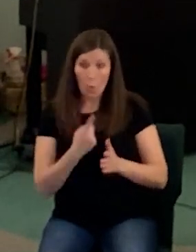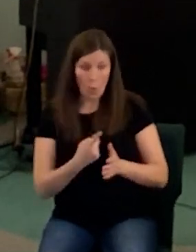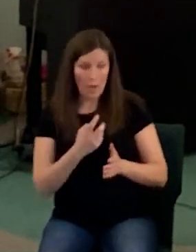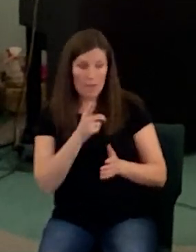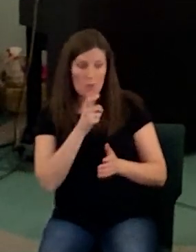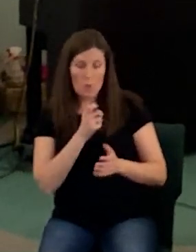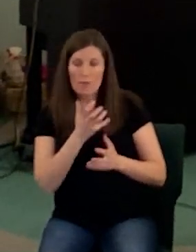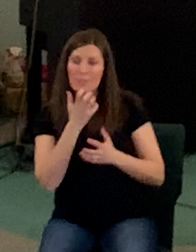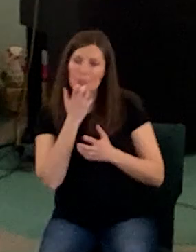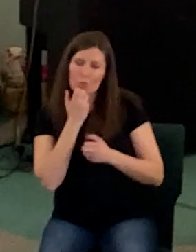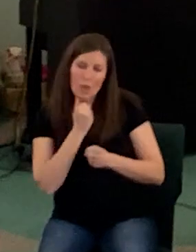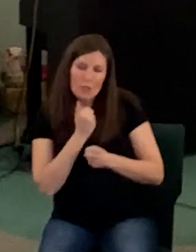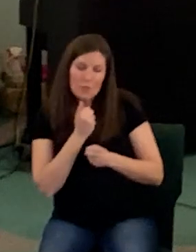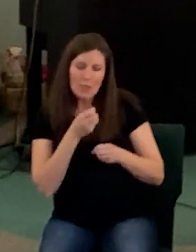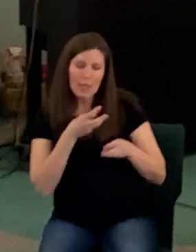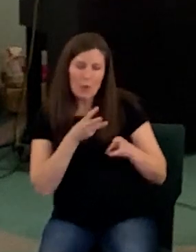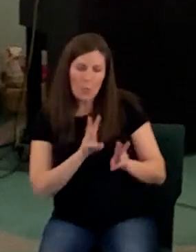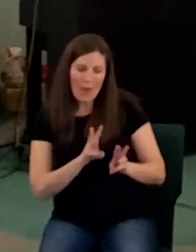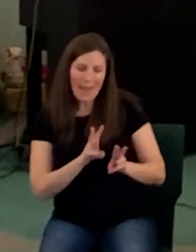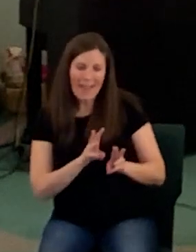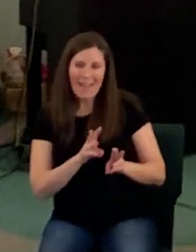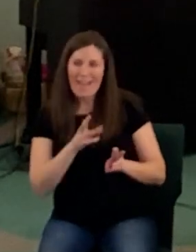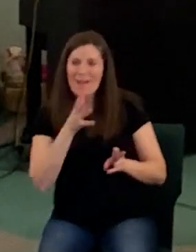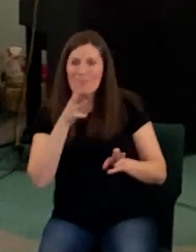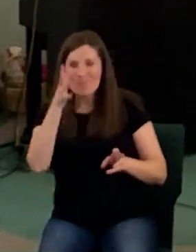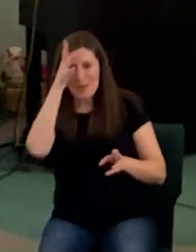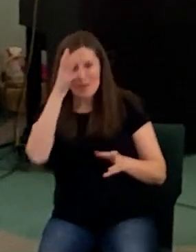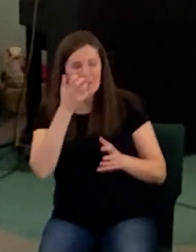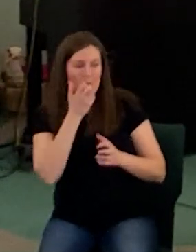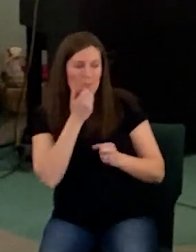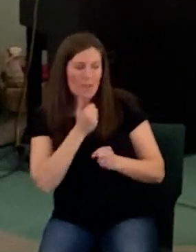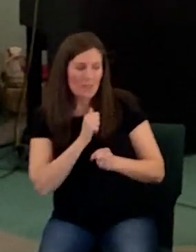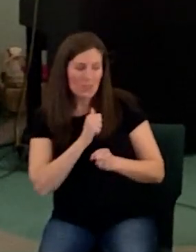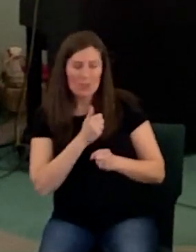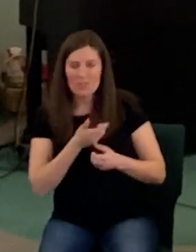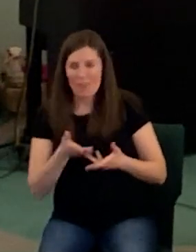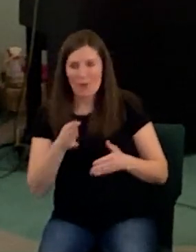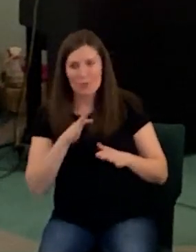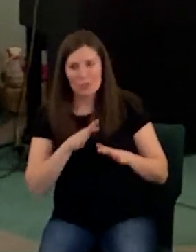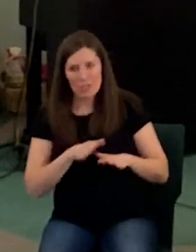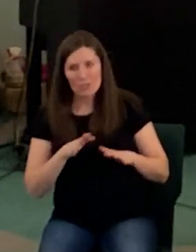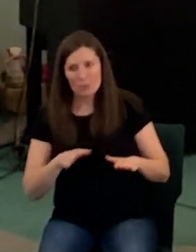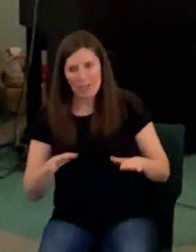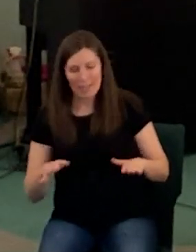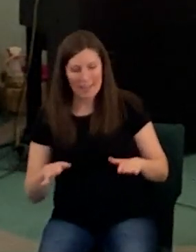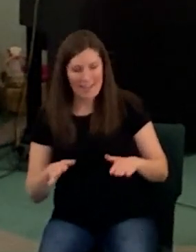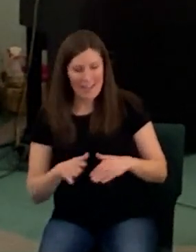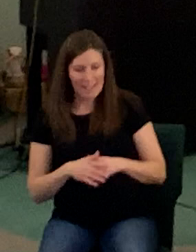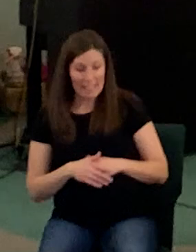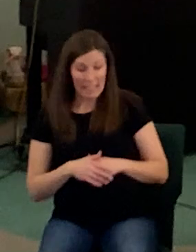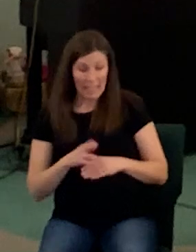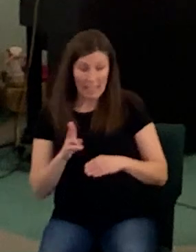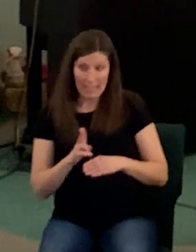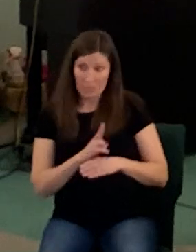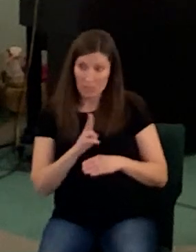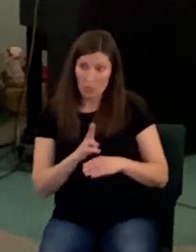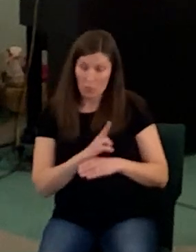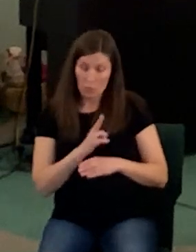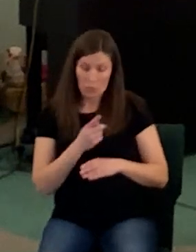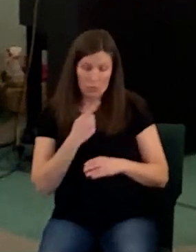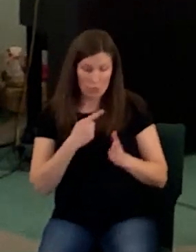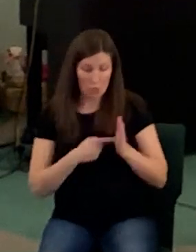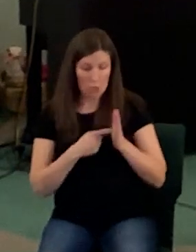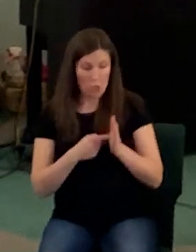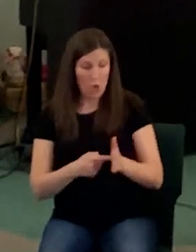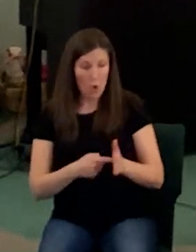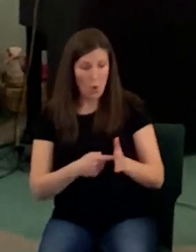the way that a parent treasures his or her child. It's used as a form of familiar address